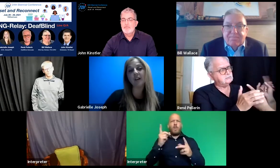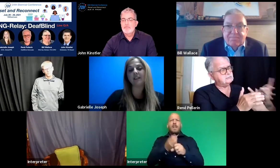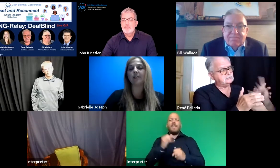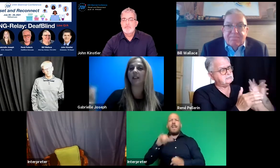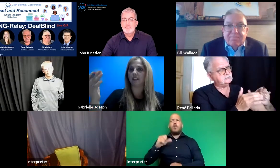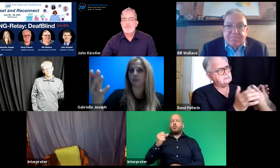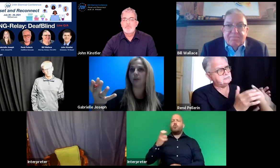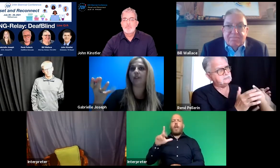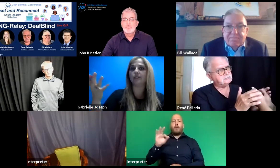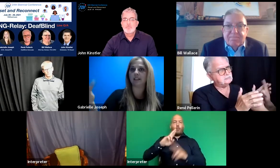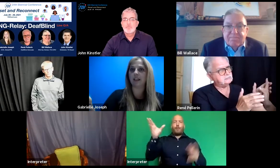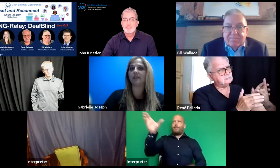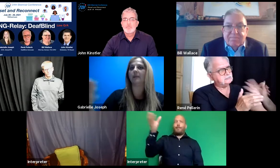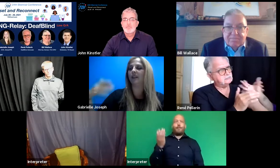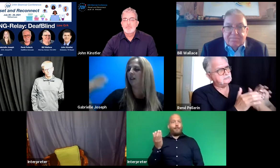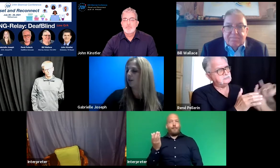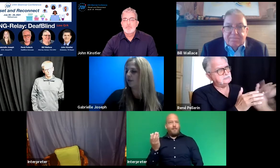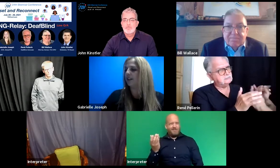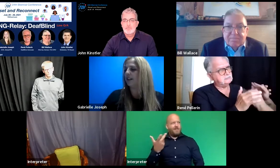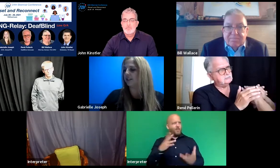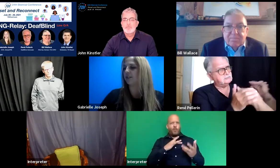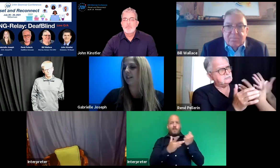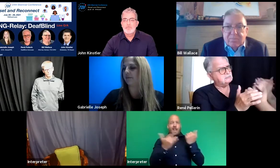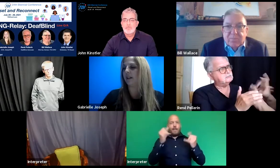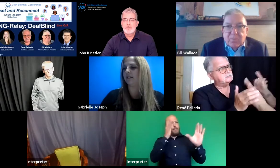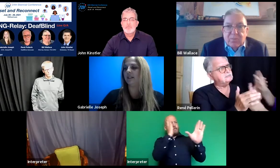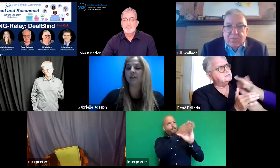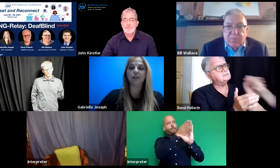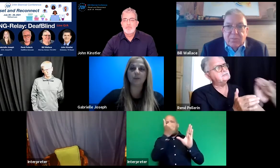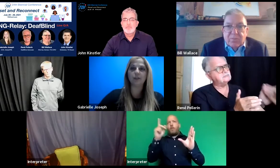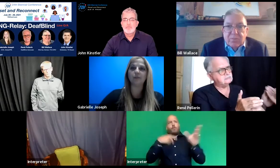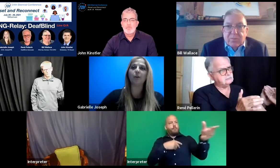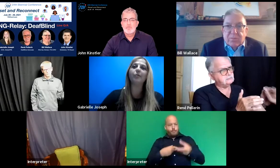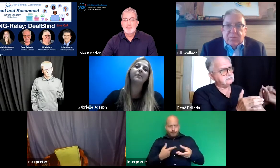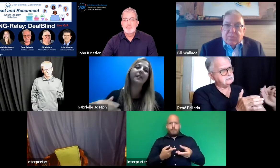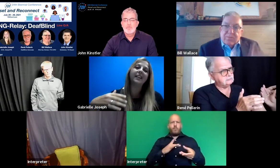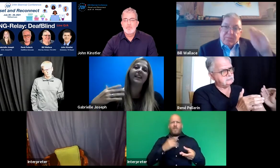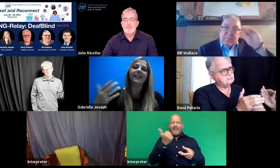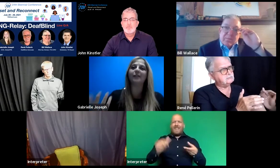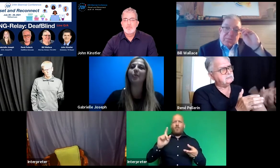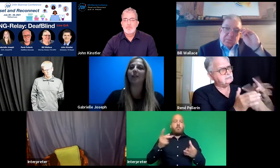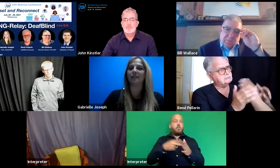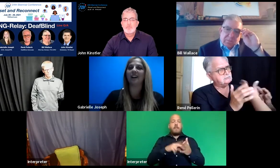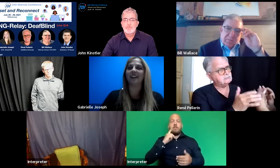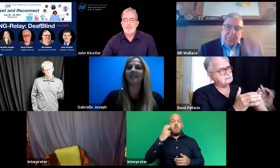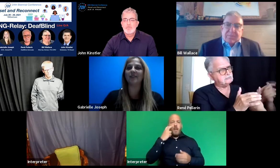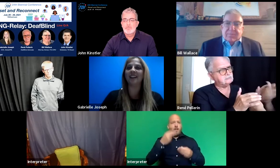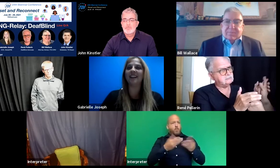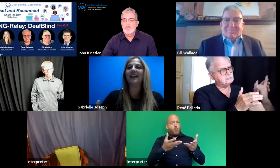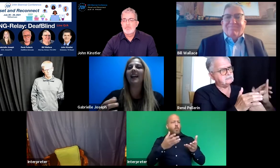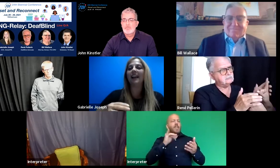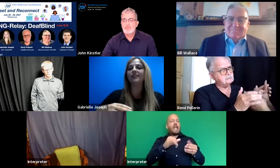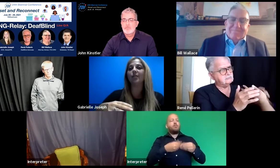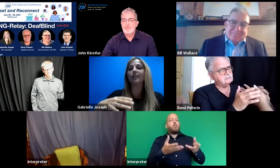Which is great. You can get computers and laptops through the National Deafblind distribution program, but again, if you qualify,